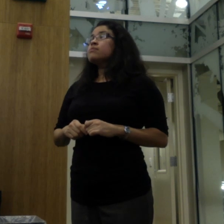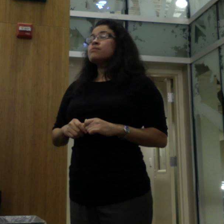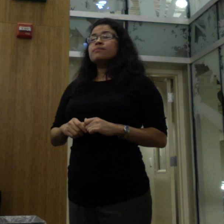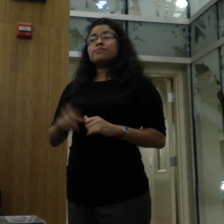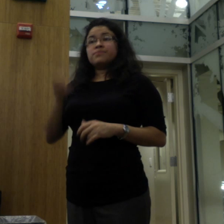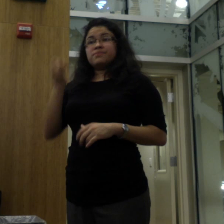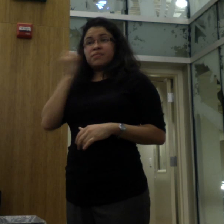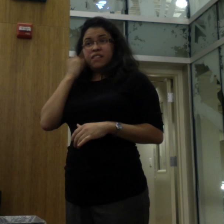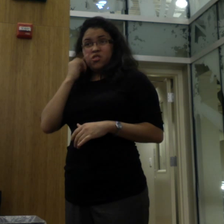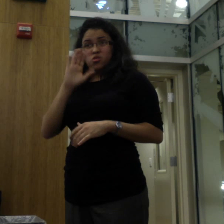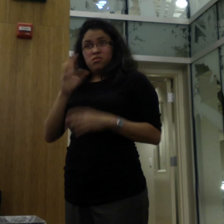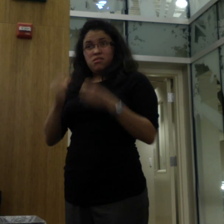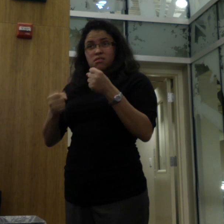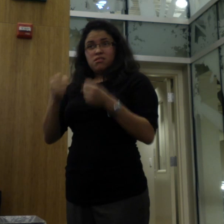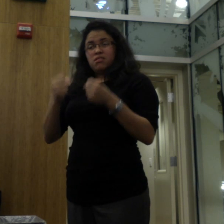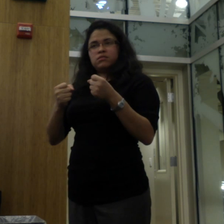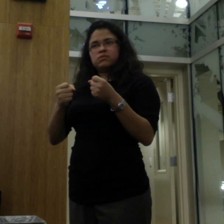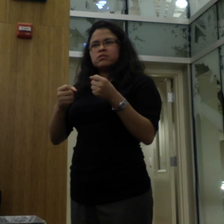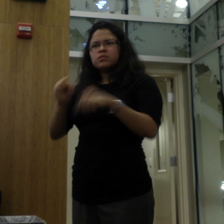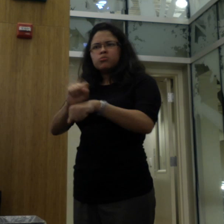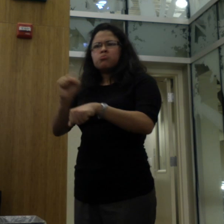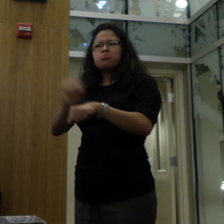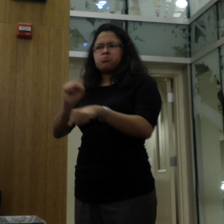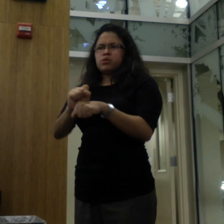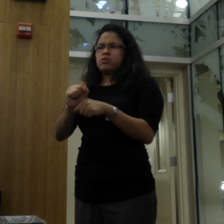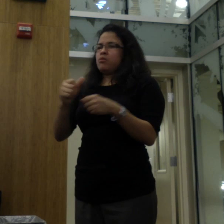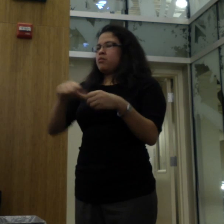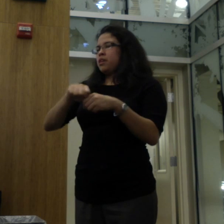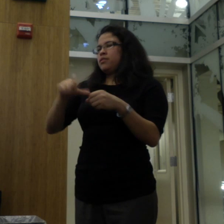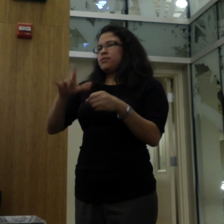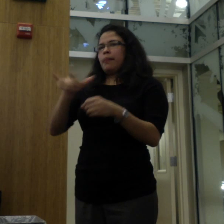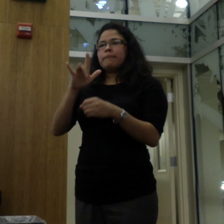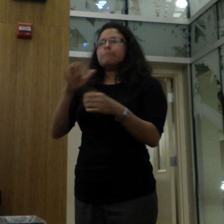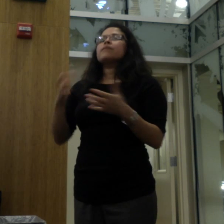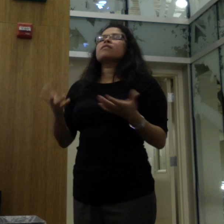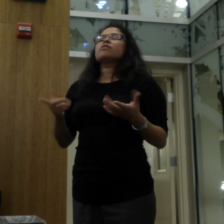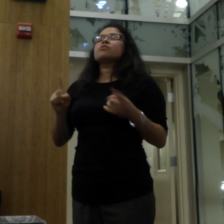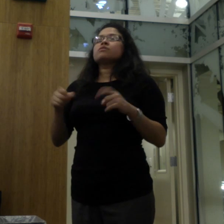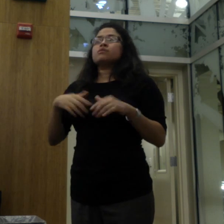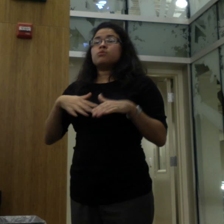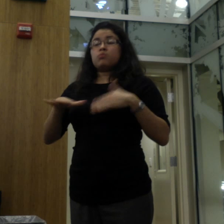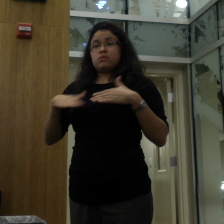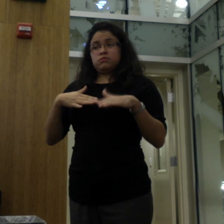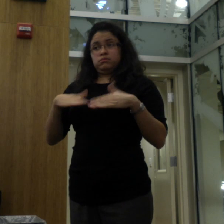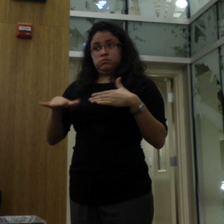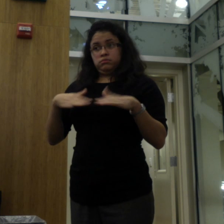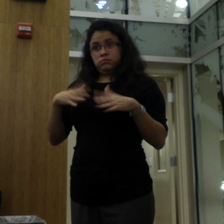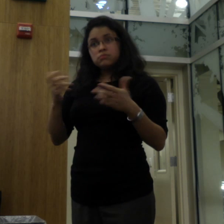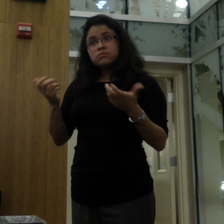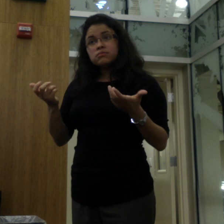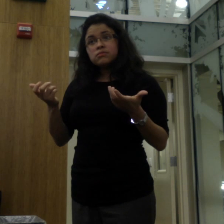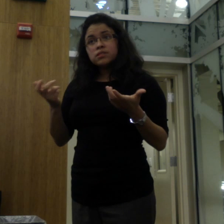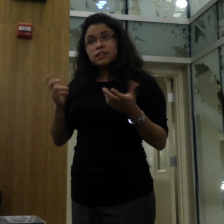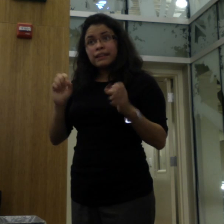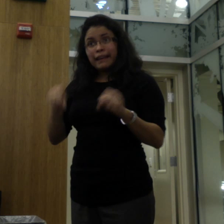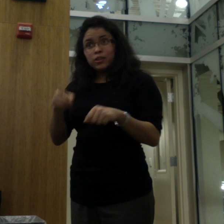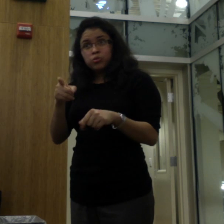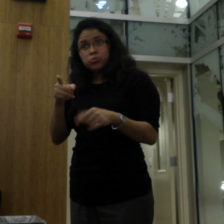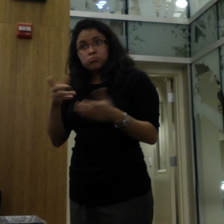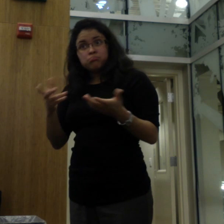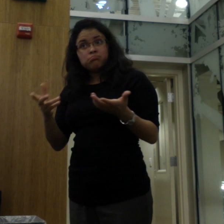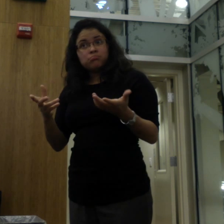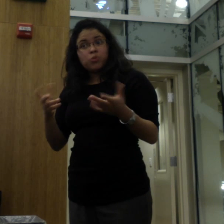If your car doesn't work, if your car runs out of gas and you need to keep walking, are you going to be able to do it? Are you guys